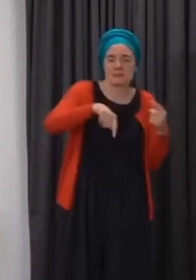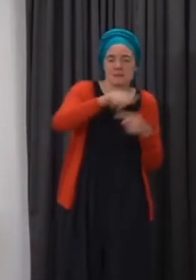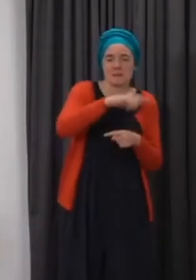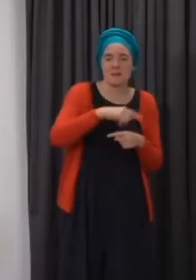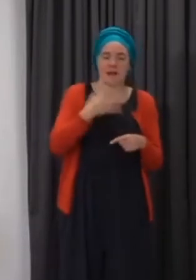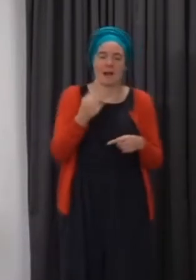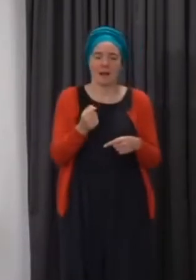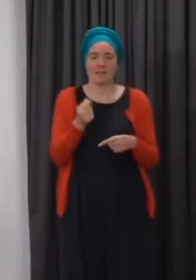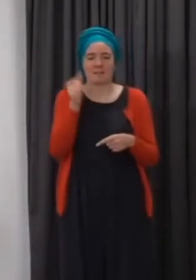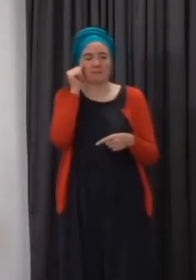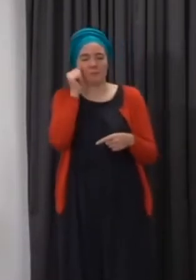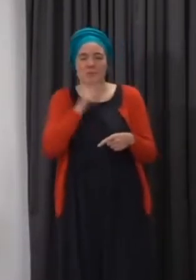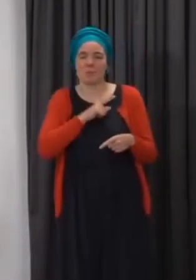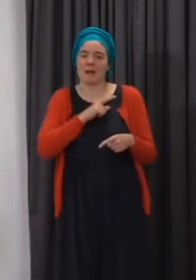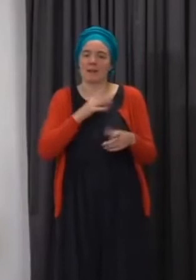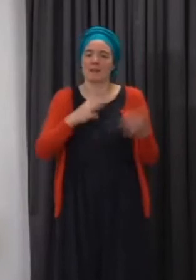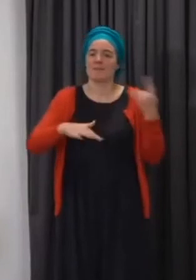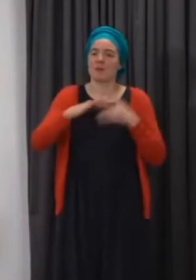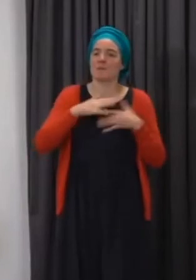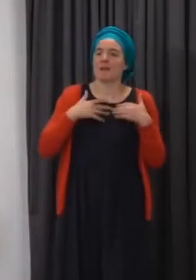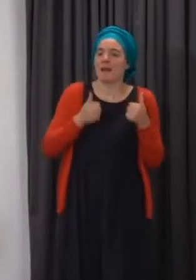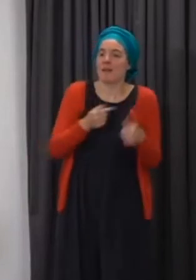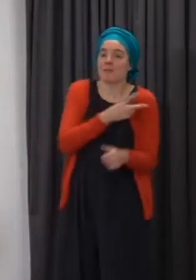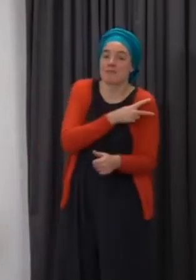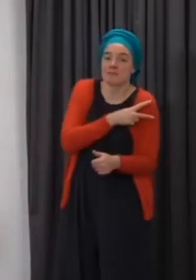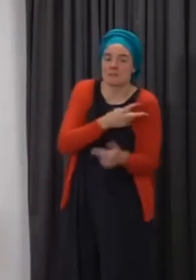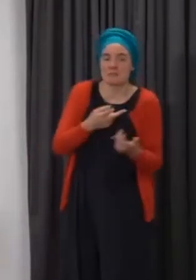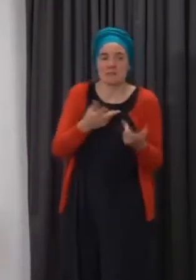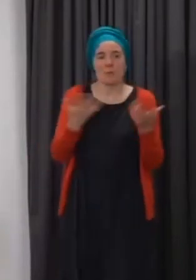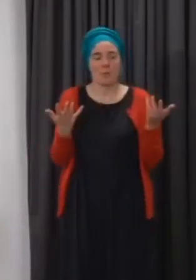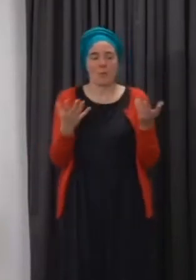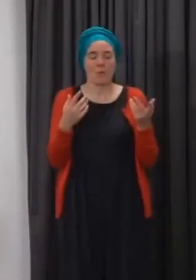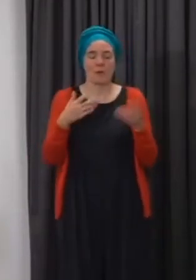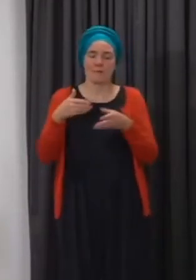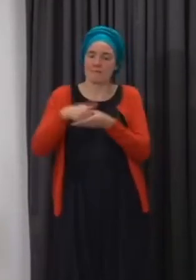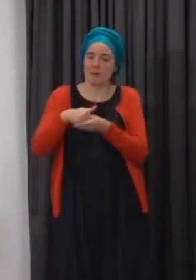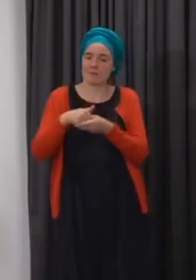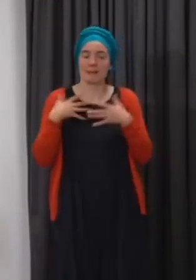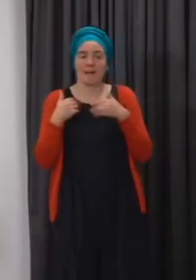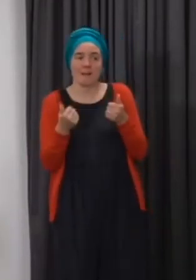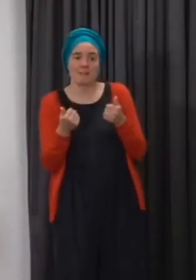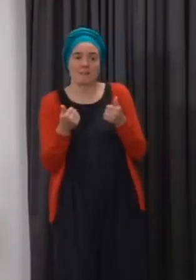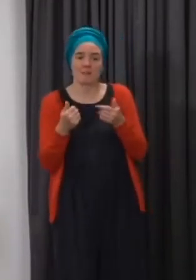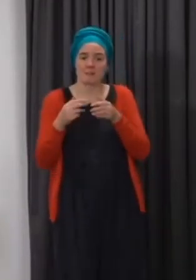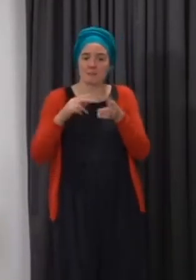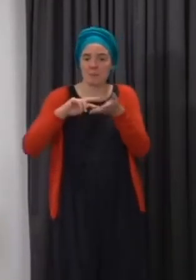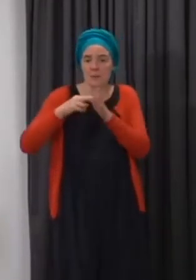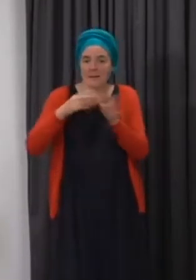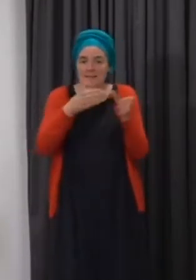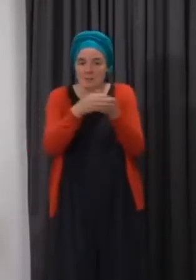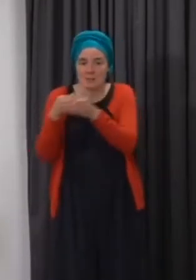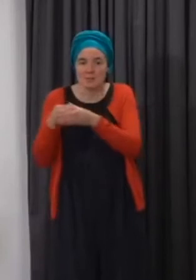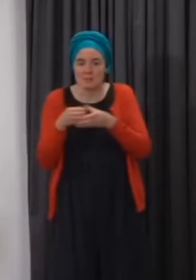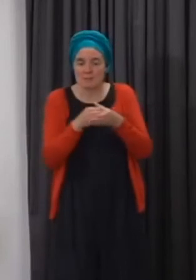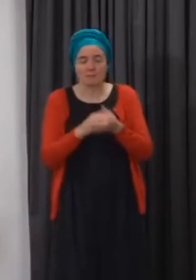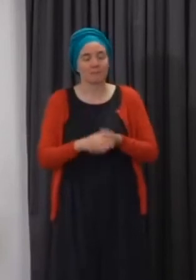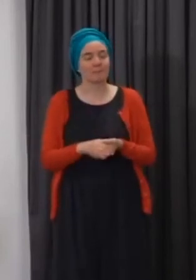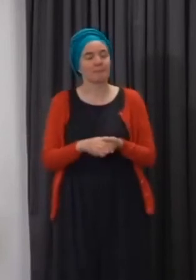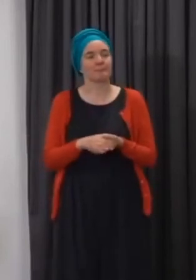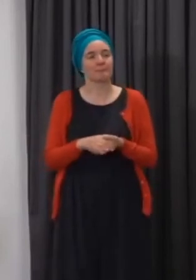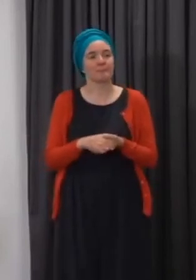example, because they are environmental health officers or they are involved in our health organisations. On the app side, we